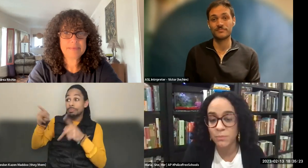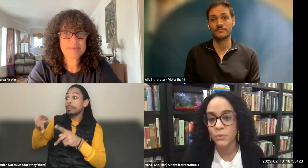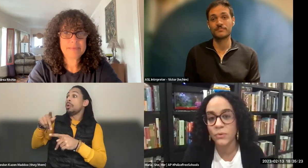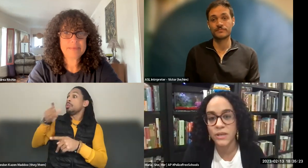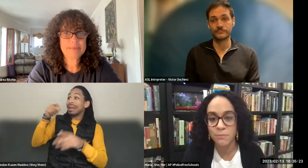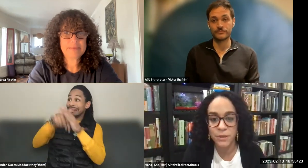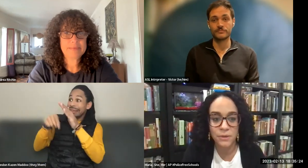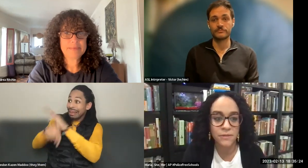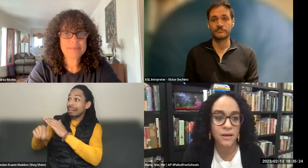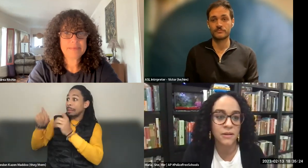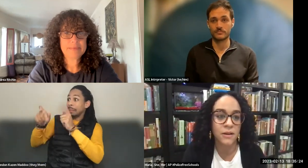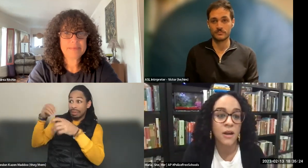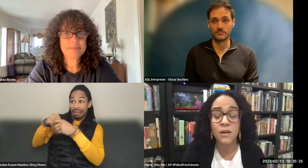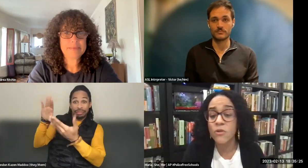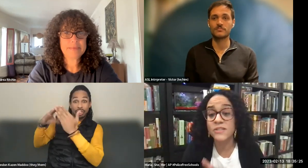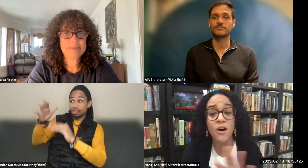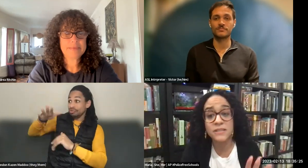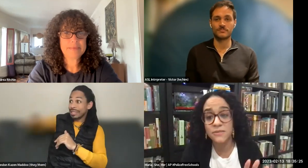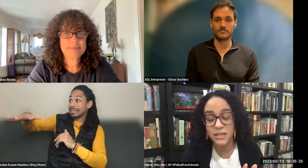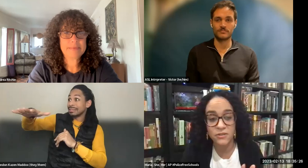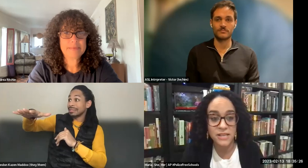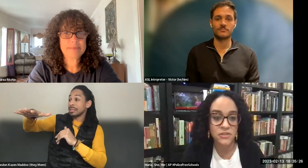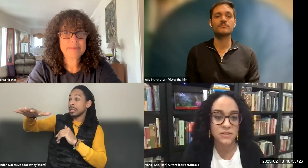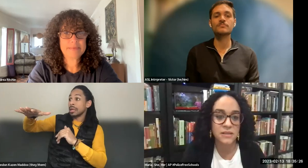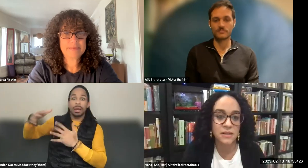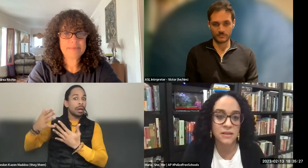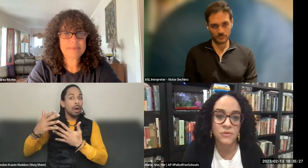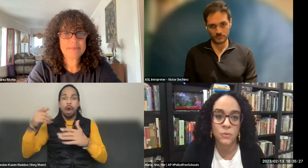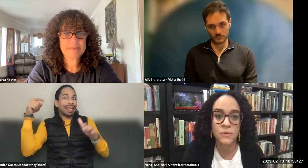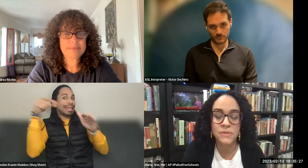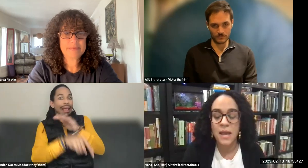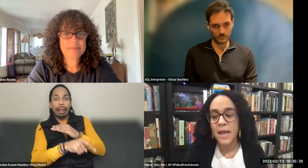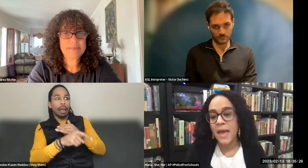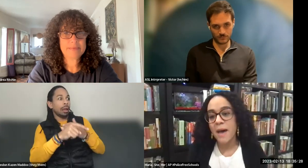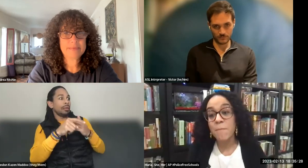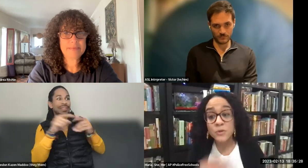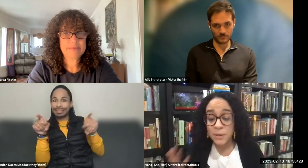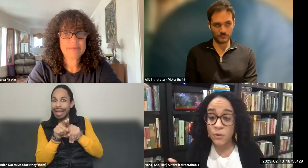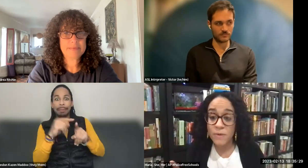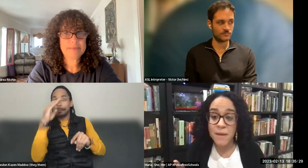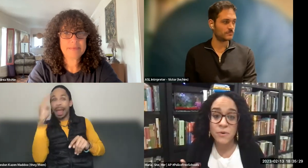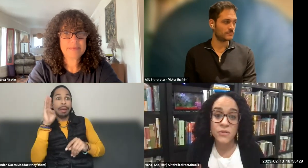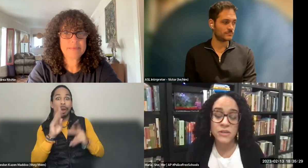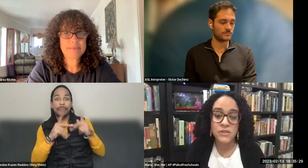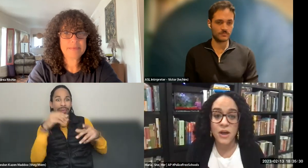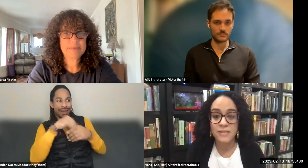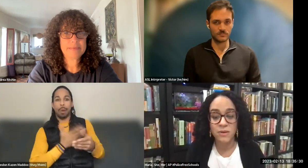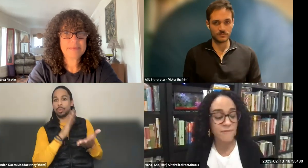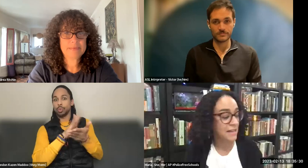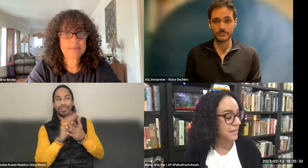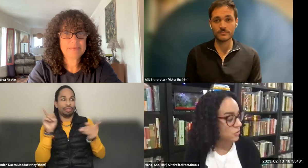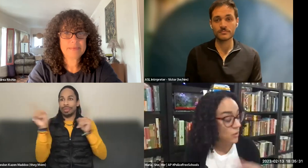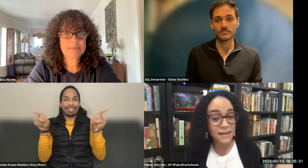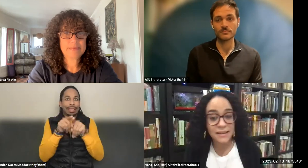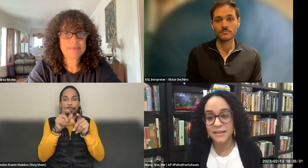young people of color across all different intersections in our schools. Most people remember the assault at